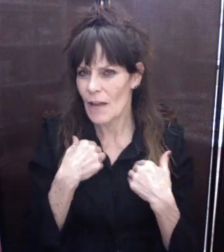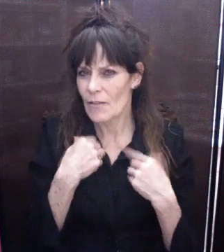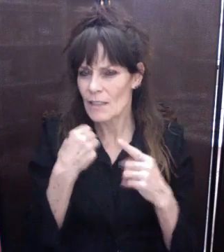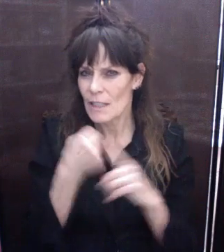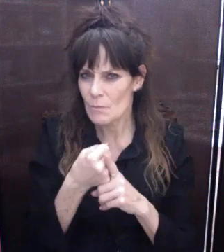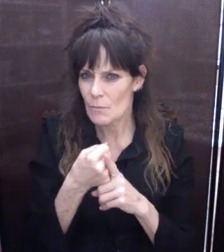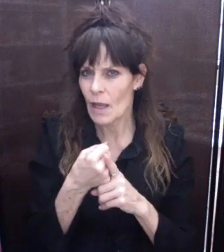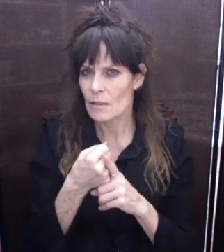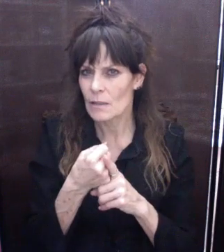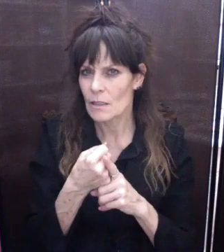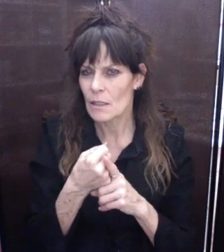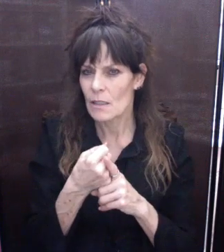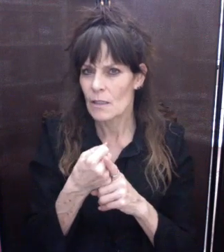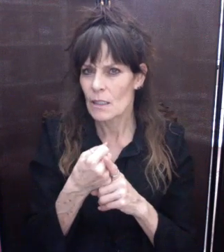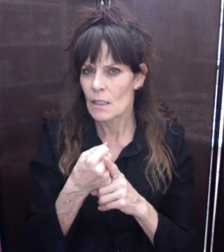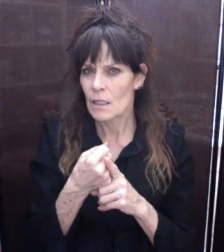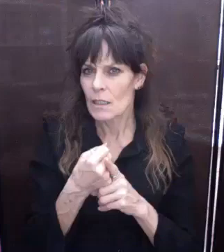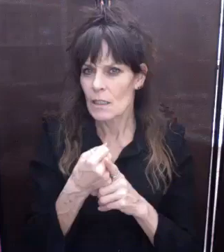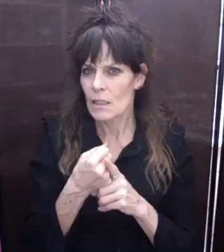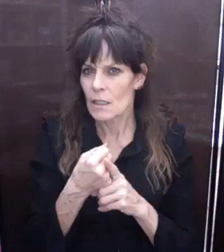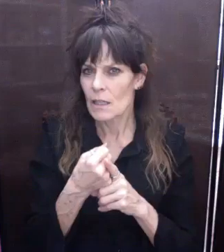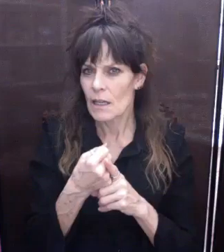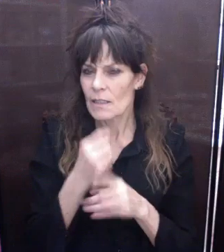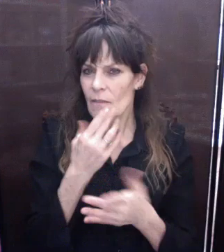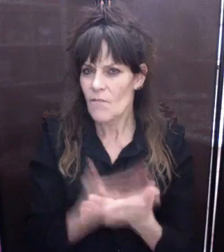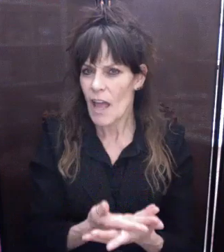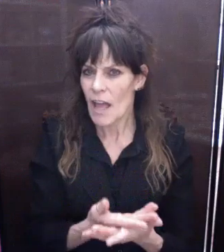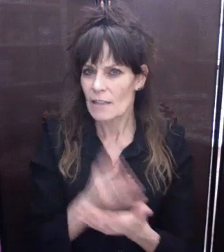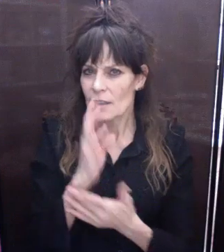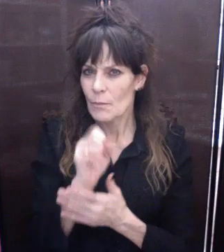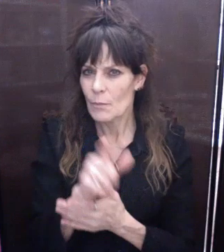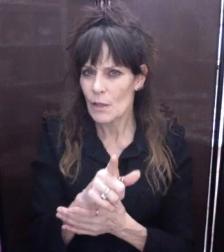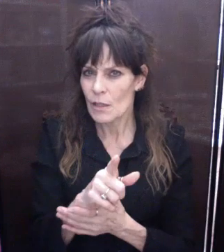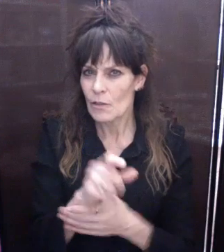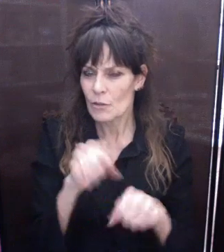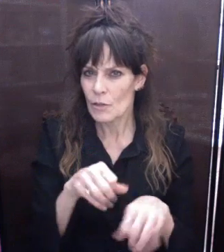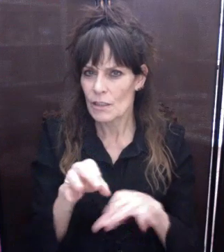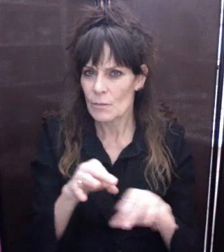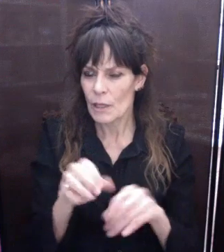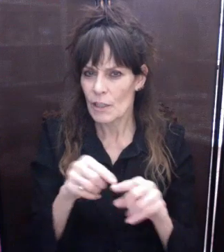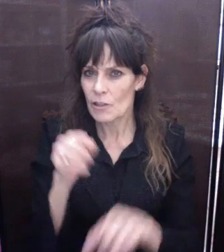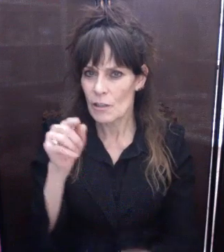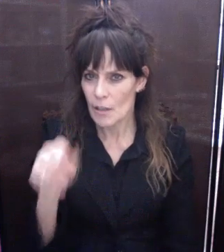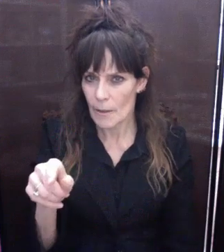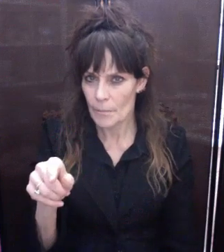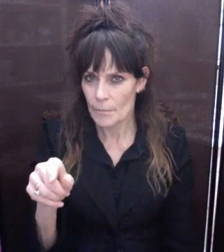as the mere fact that Bill was able to explain to him, and these are Dr. Bob's